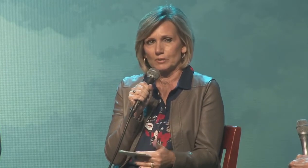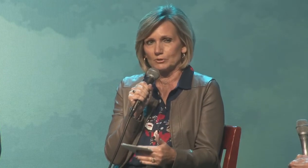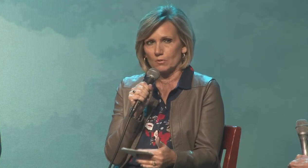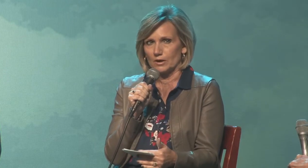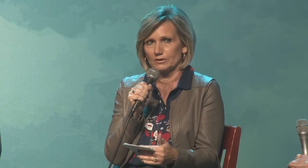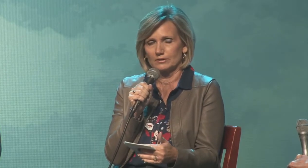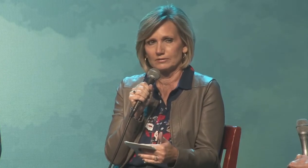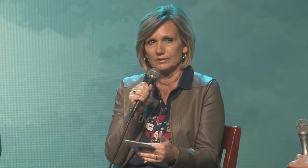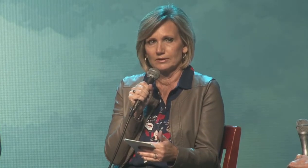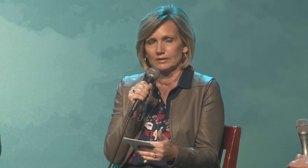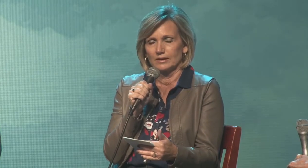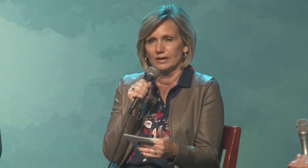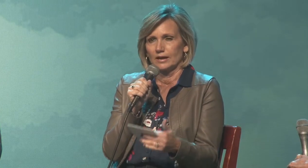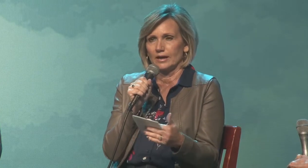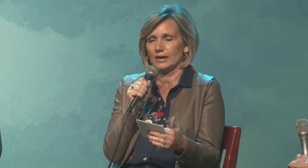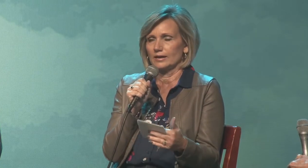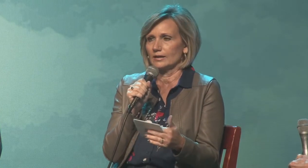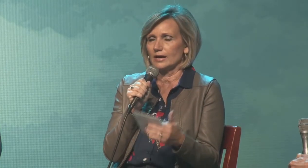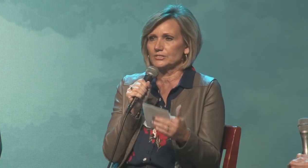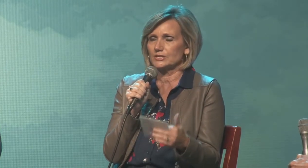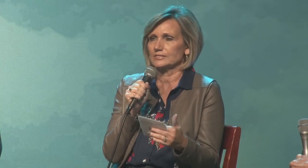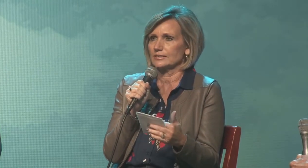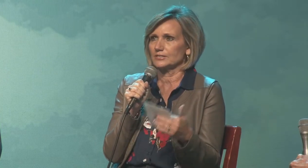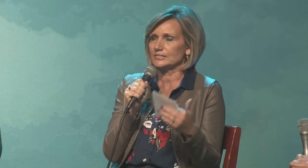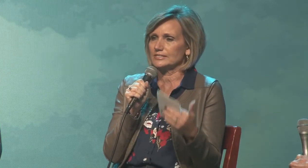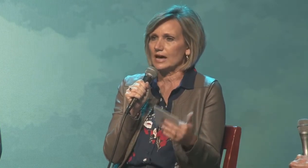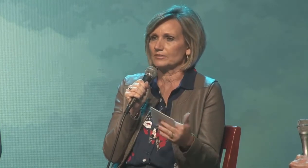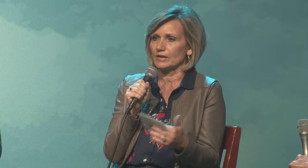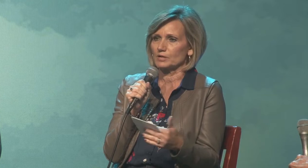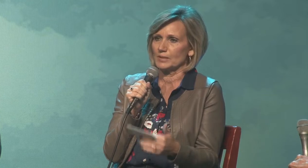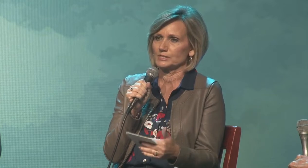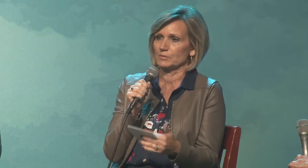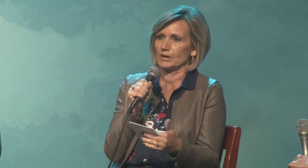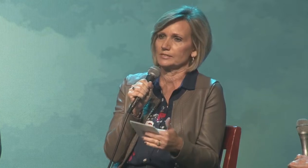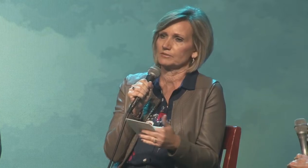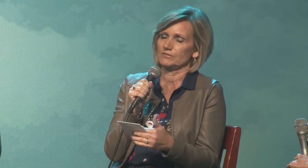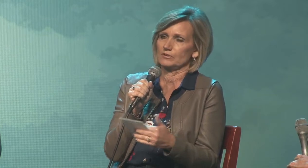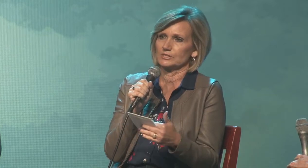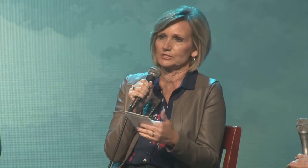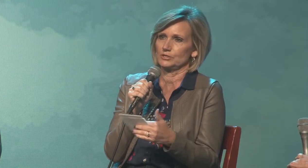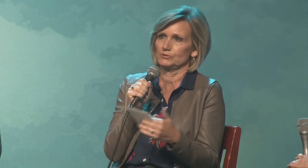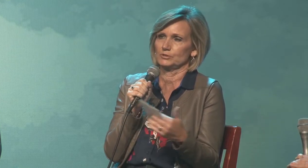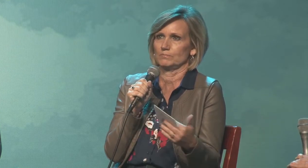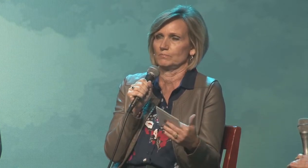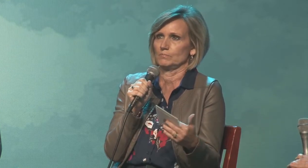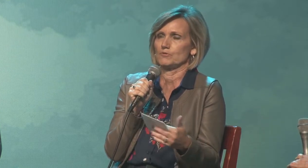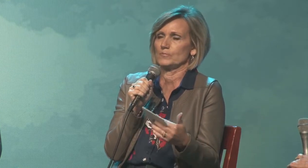Over Troubled Water. And I just sat there like mesmerized and felt